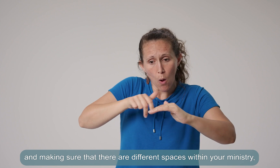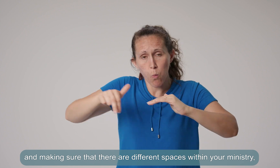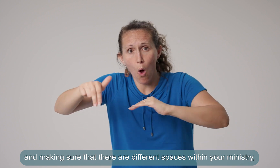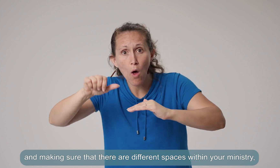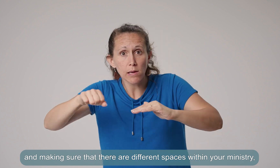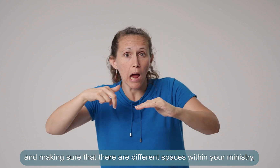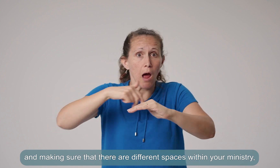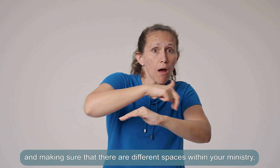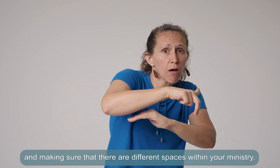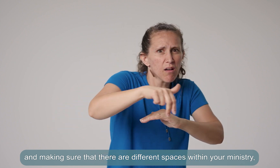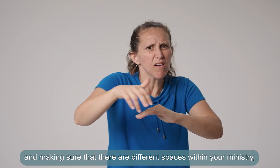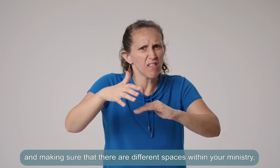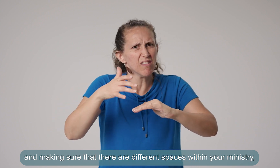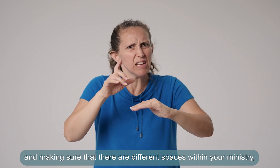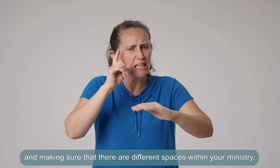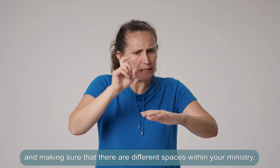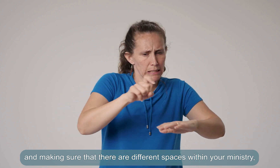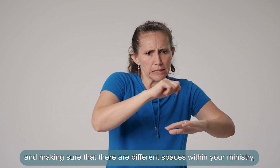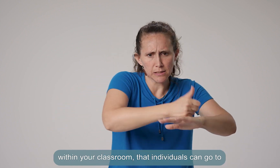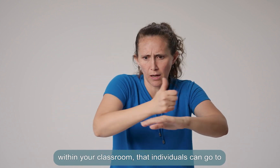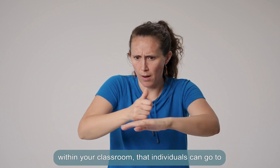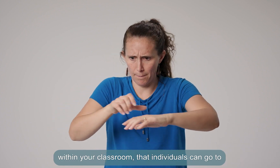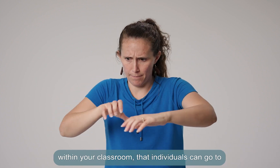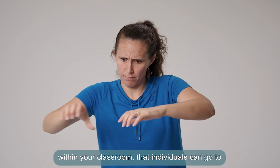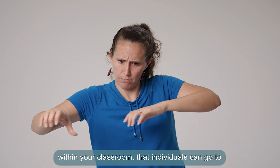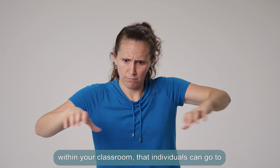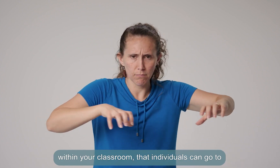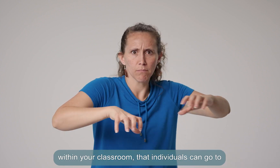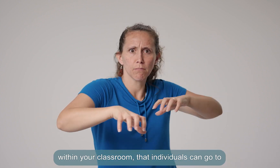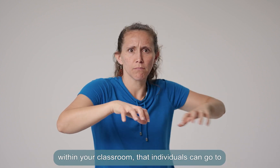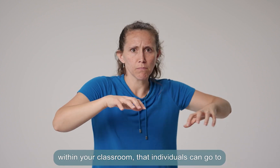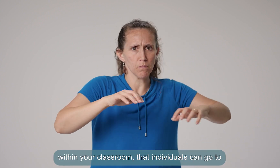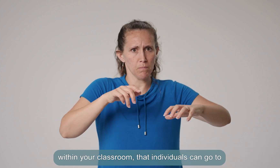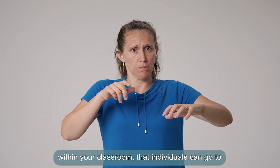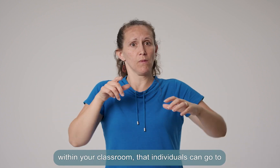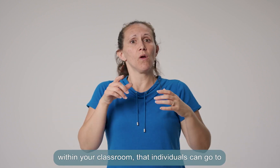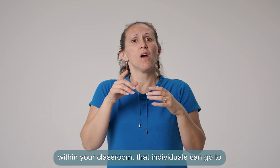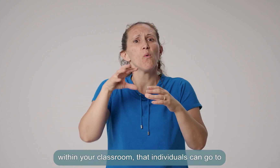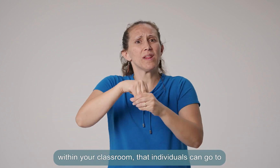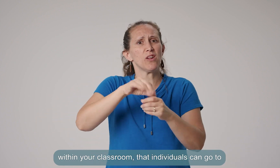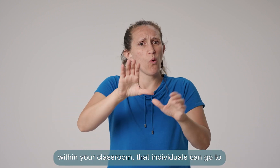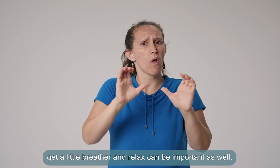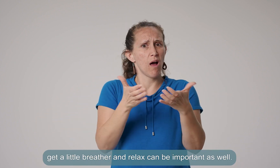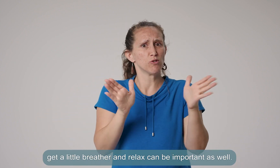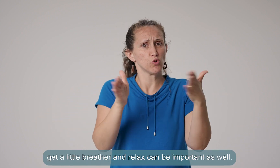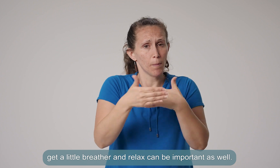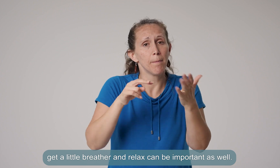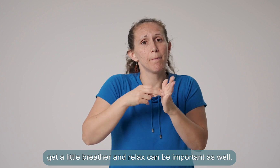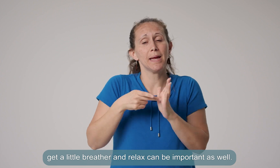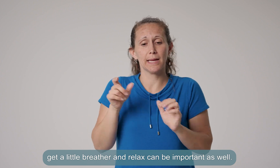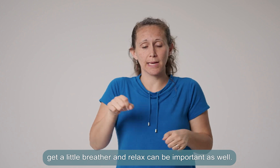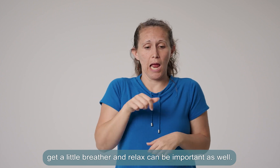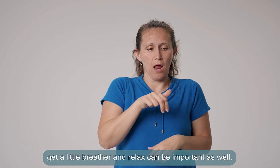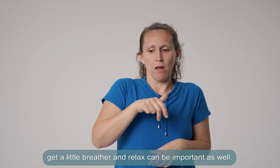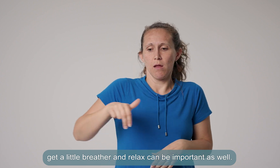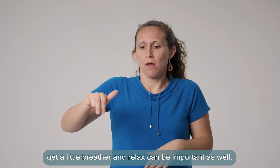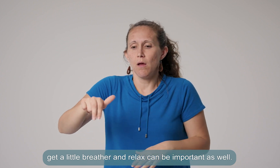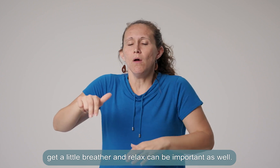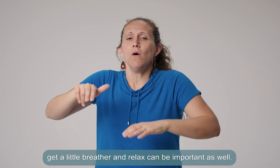there are different spaces within your ministry, within your classroom, that individuals can go to get a little breather and relax can be important